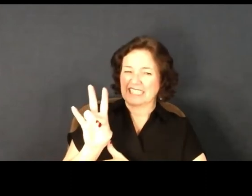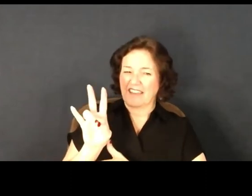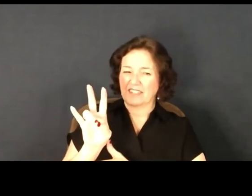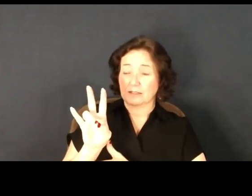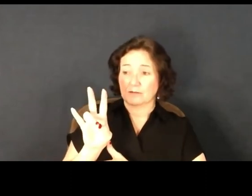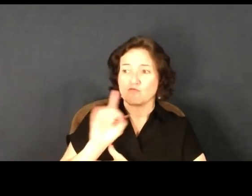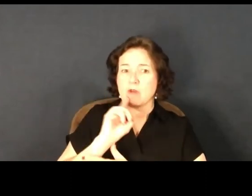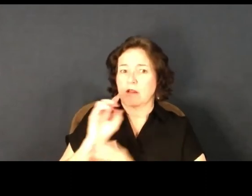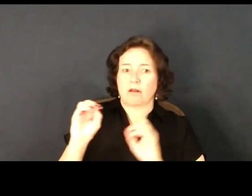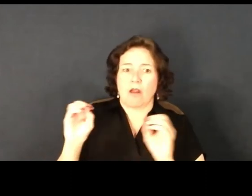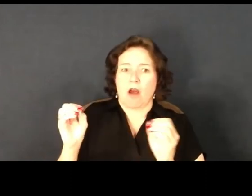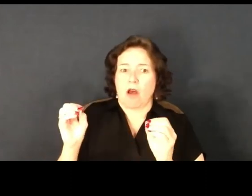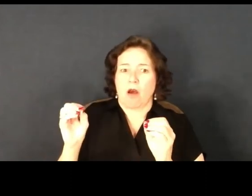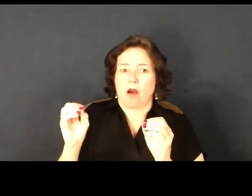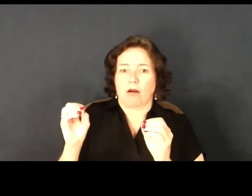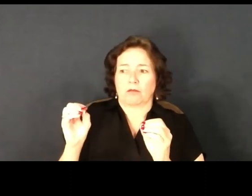tattoo